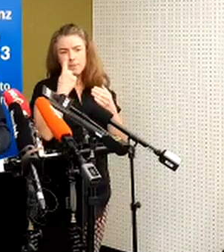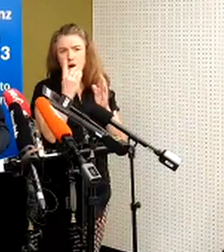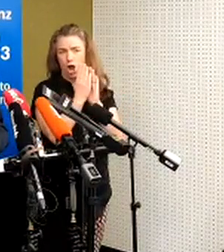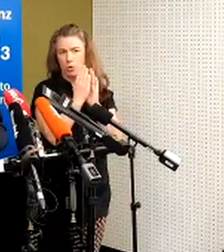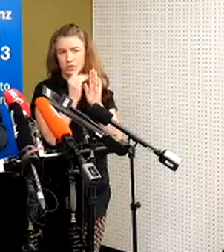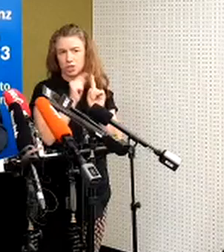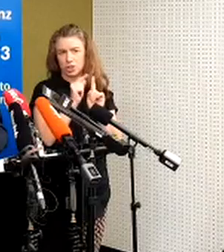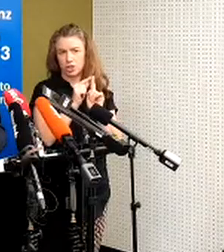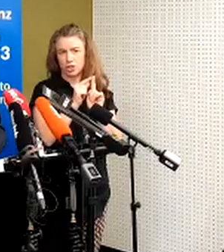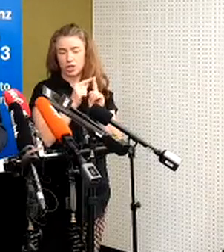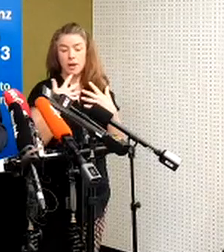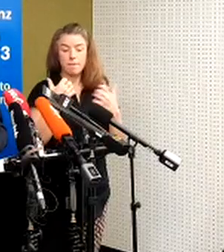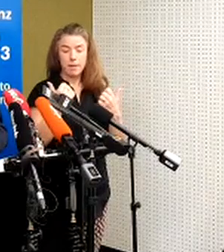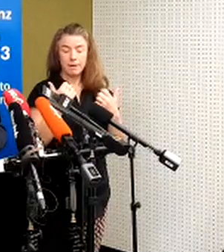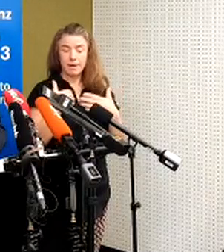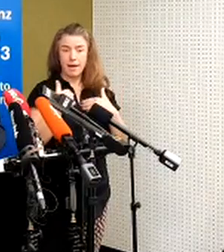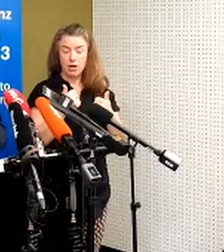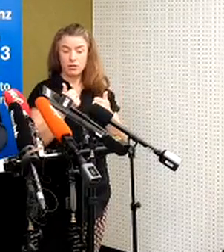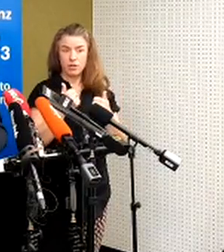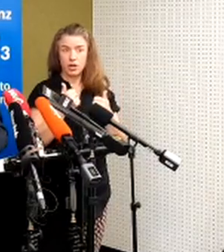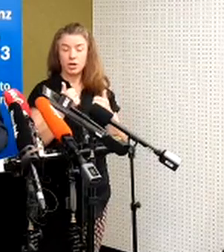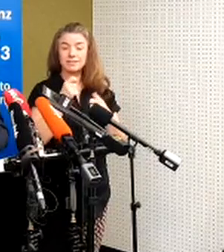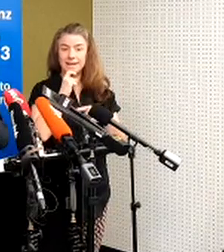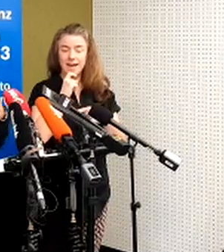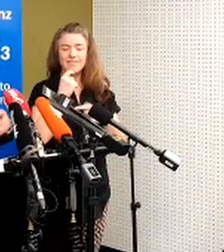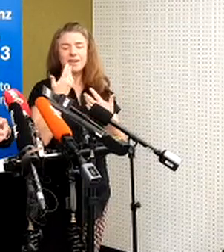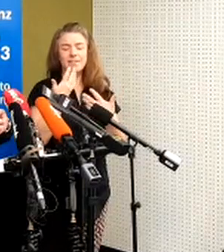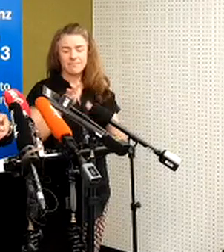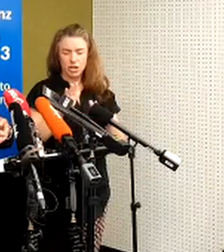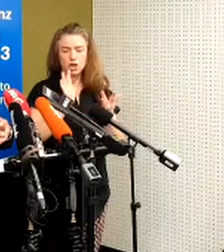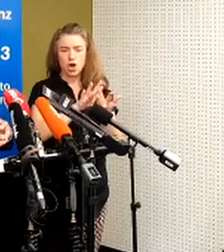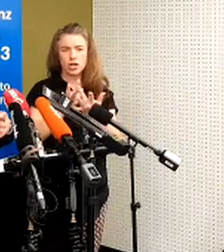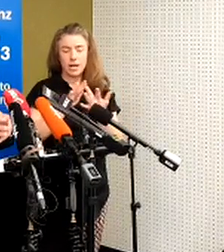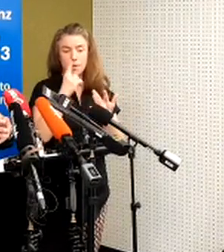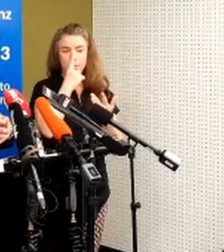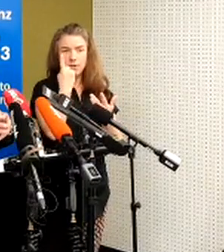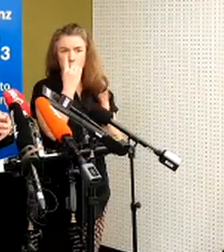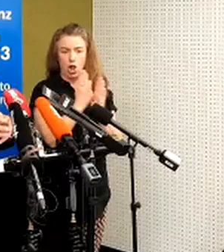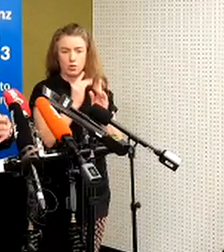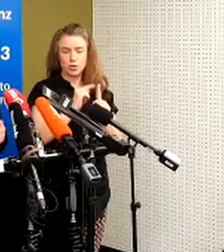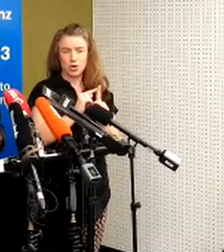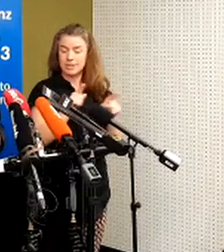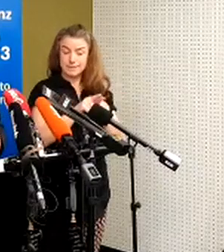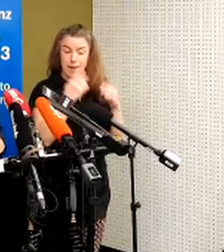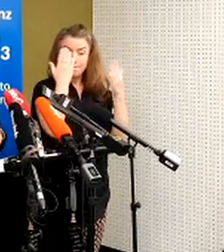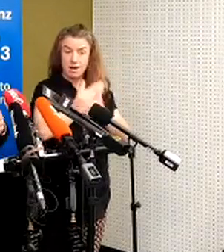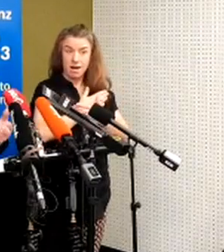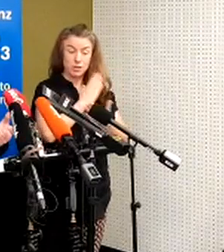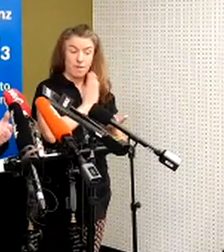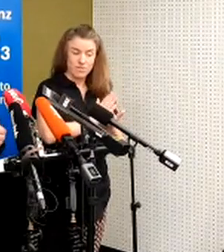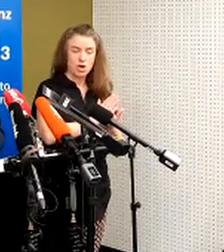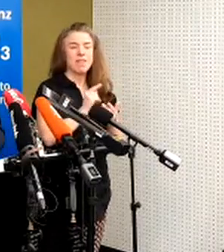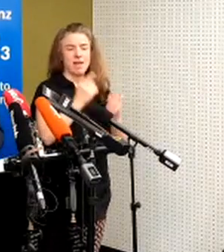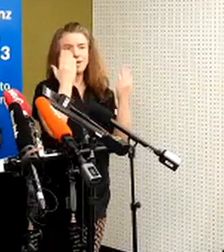confident, the Public Health Unit is very confident it has identified all close contacts. It did that on the night that we got the positive result, and